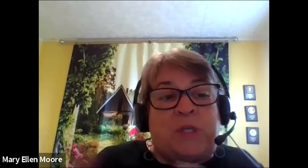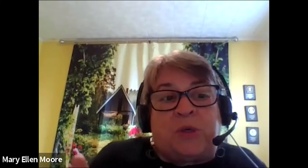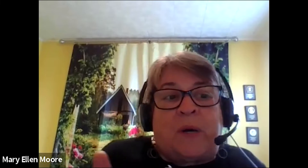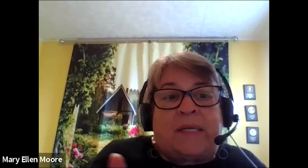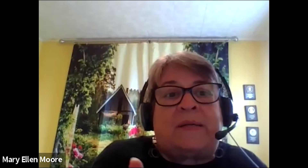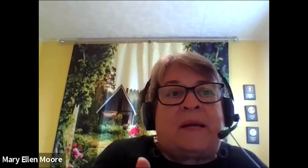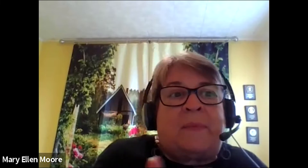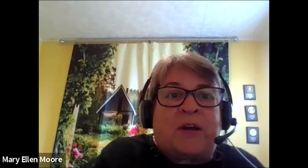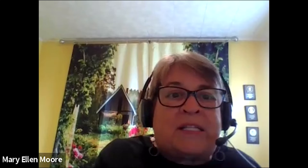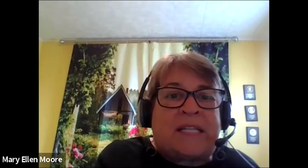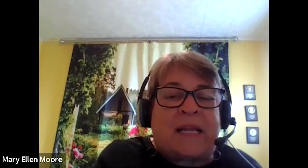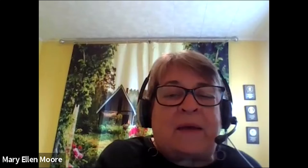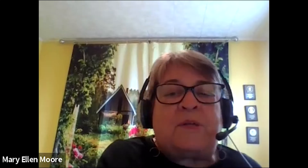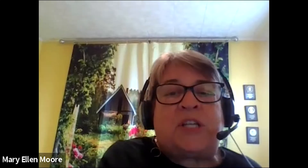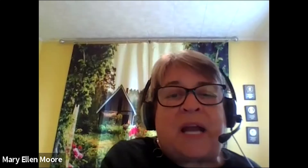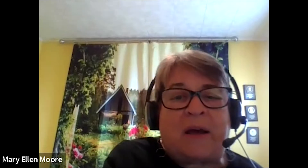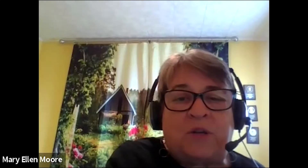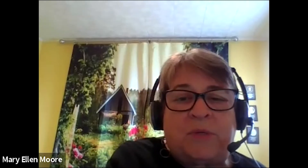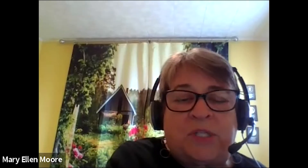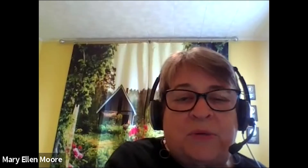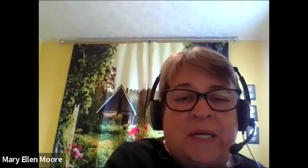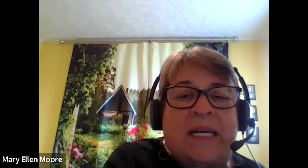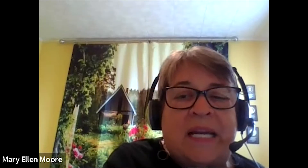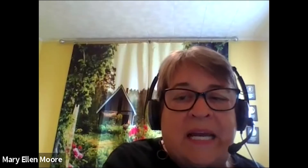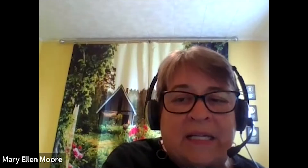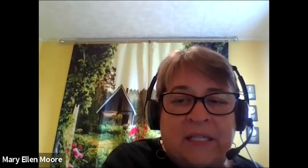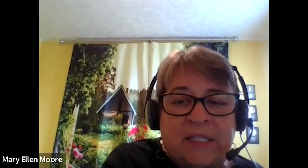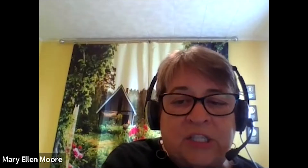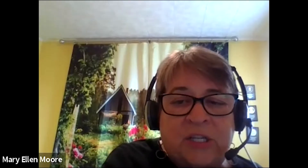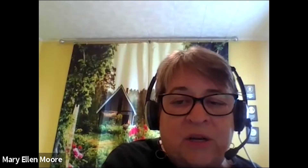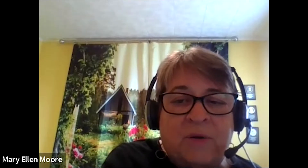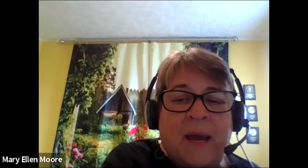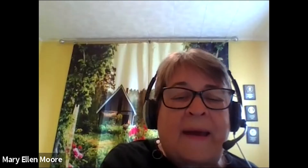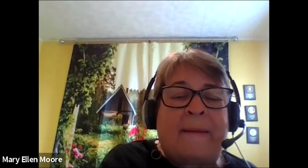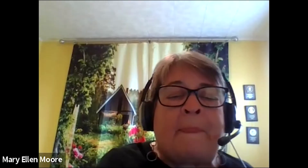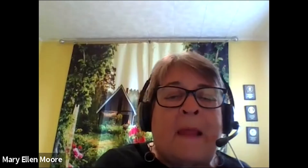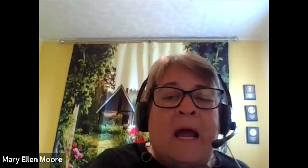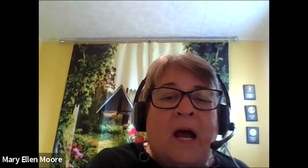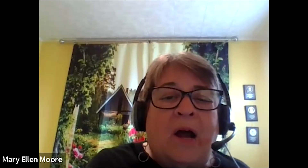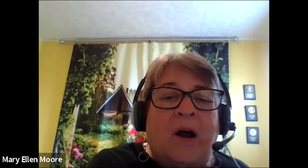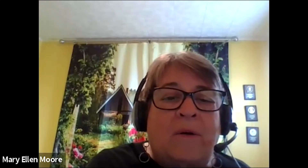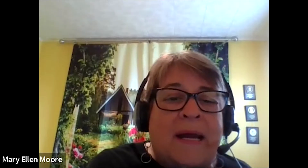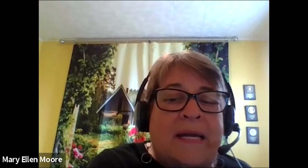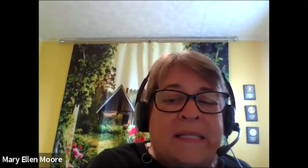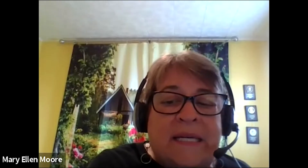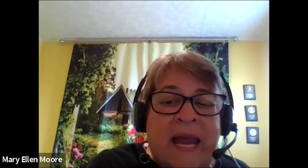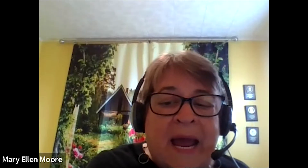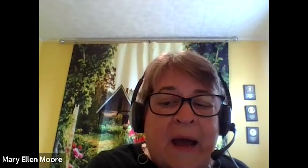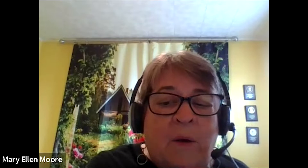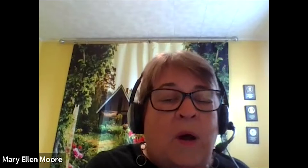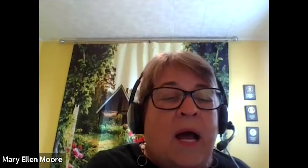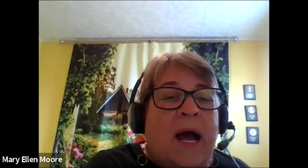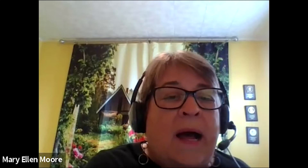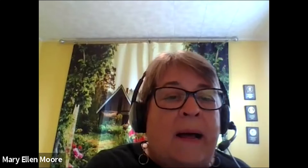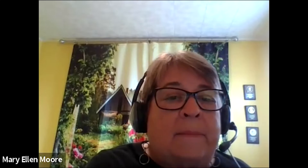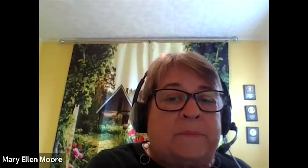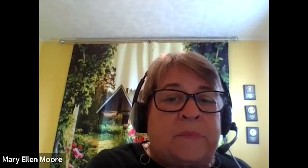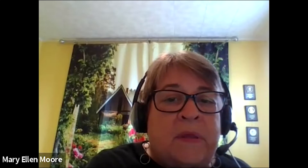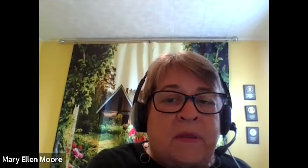do it in American Sign Language and how you would do it in English, okay? All right, now, the